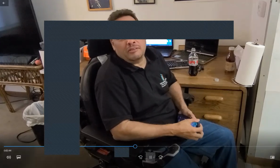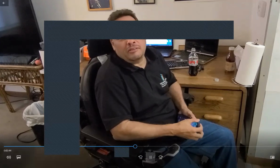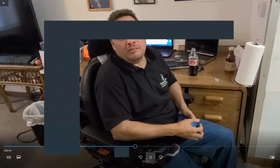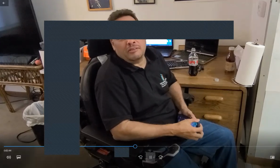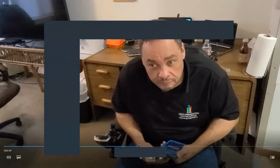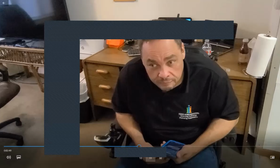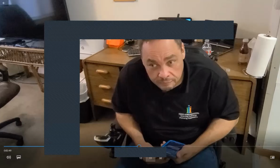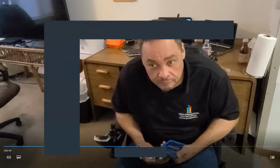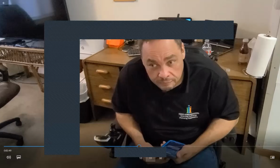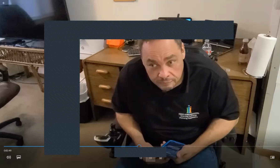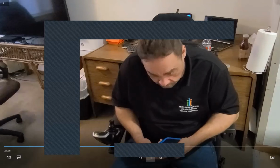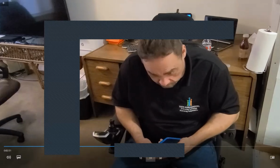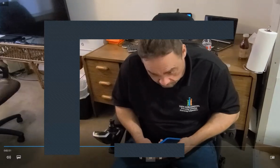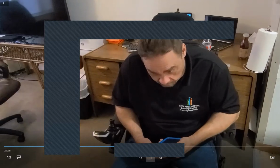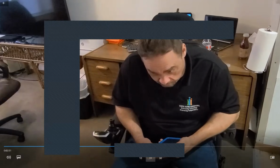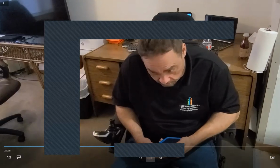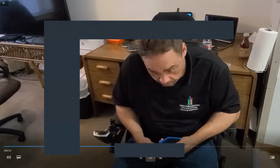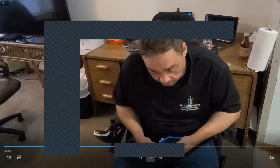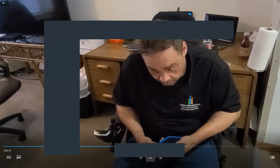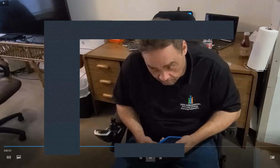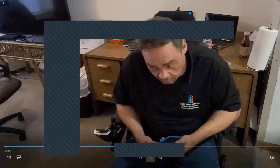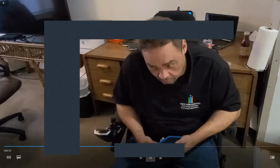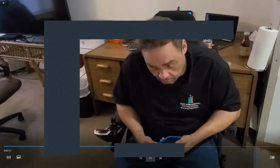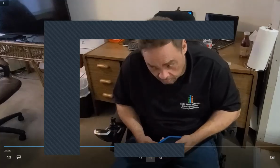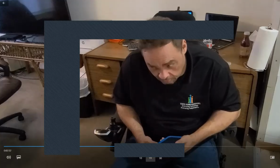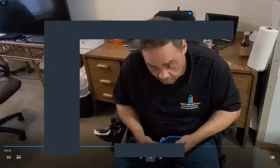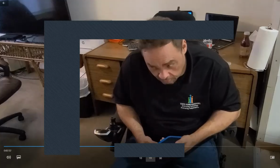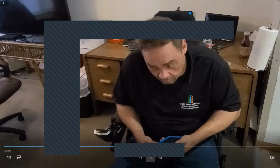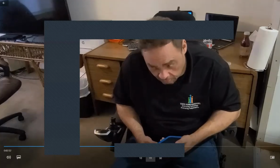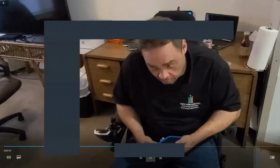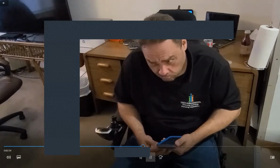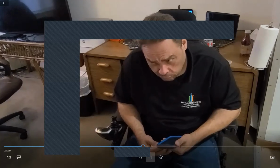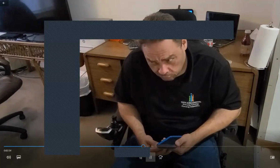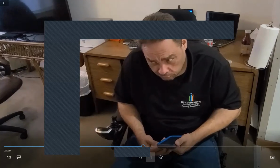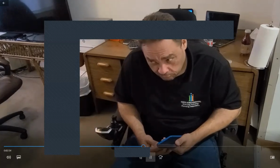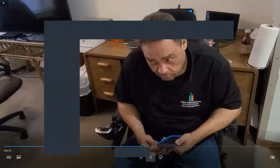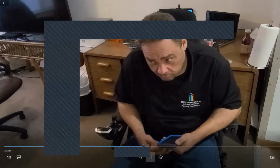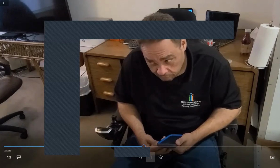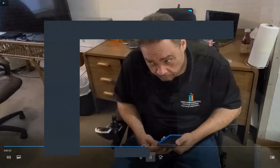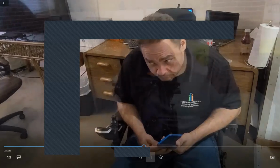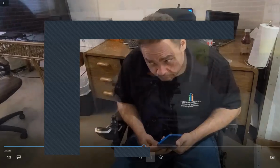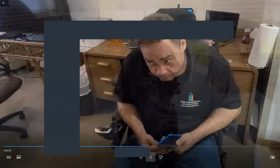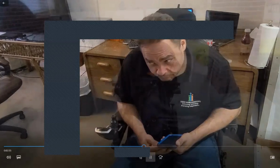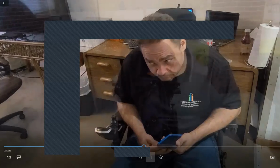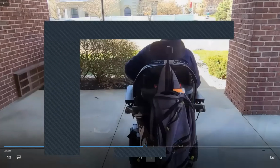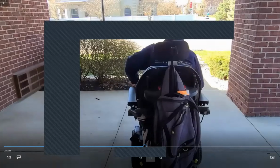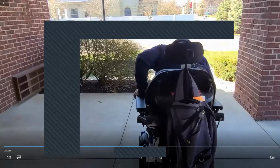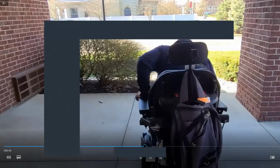catch a bus. Which bus are we going to catch? We're gonna catch a 43.